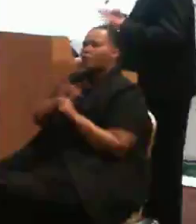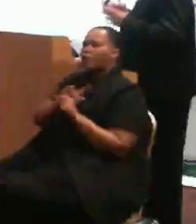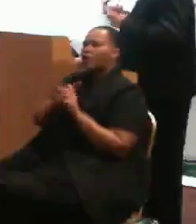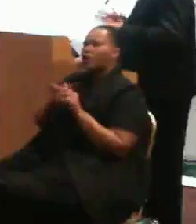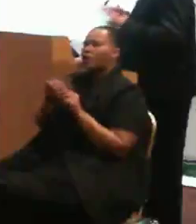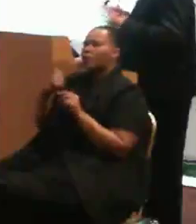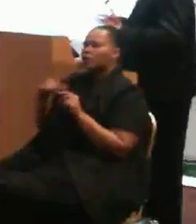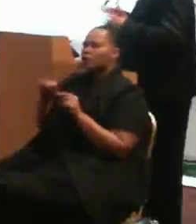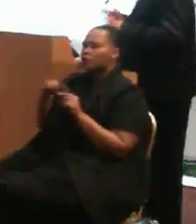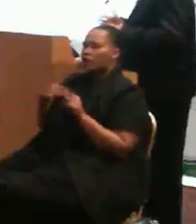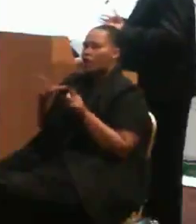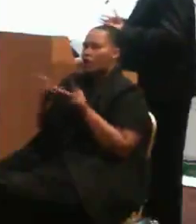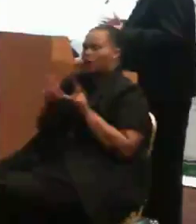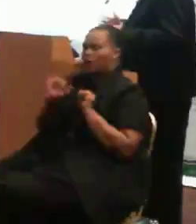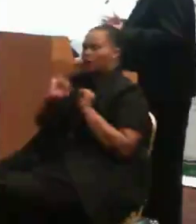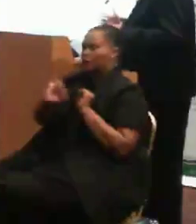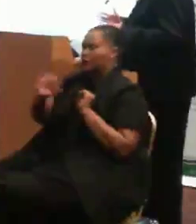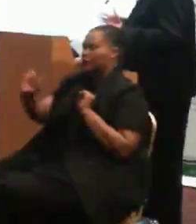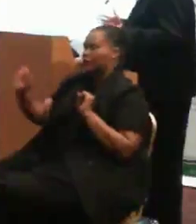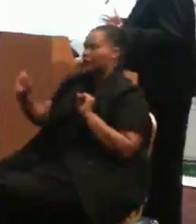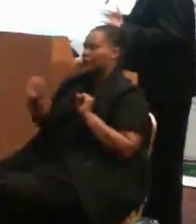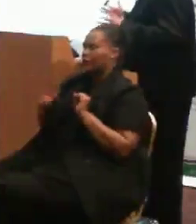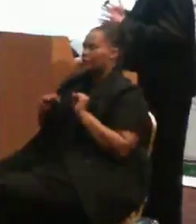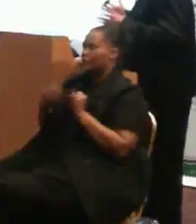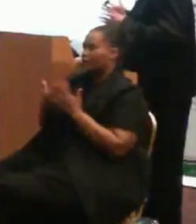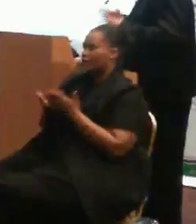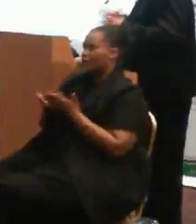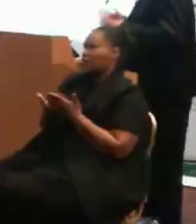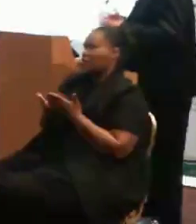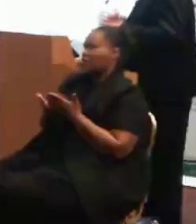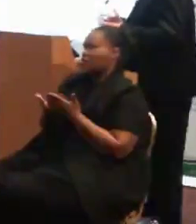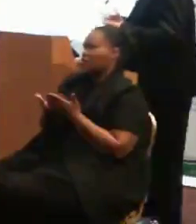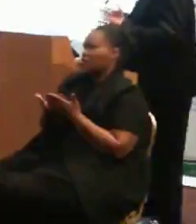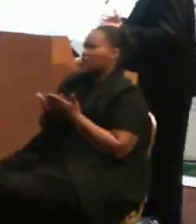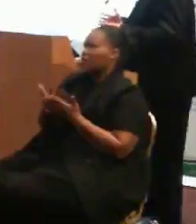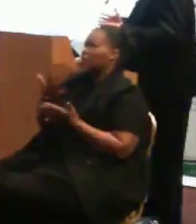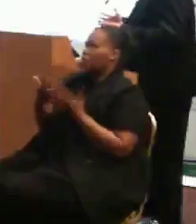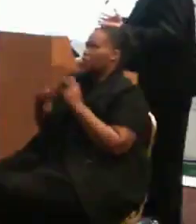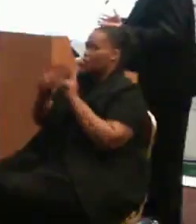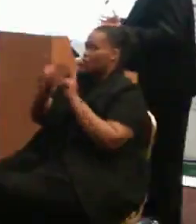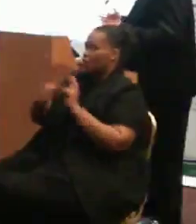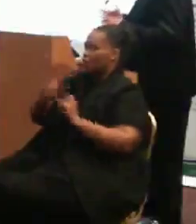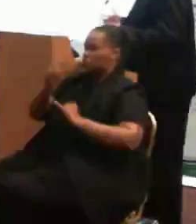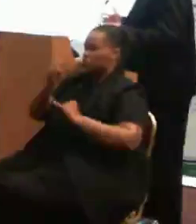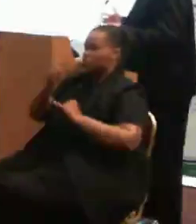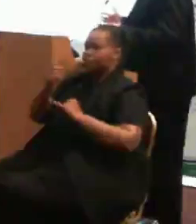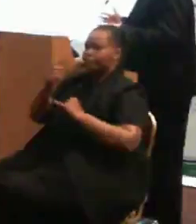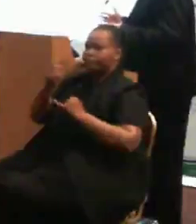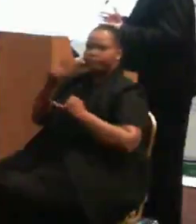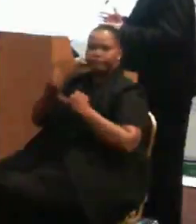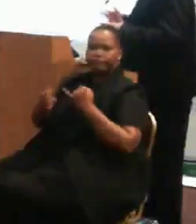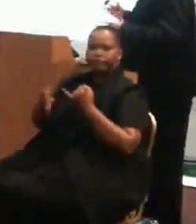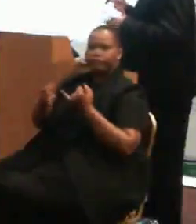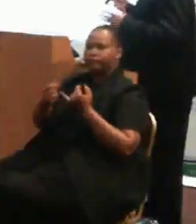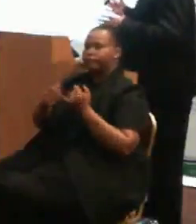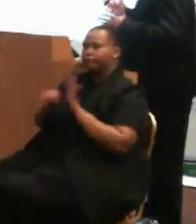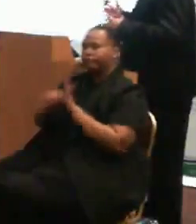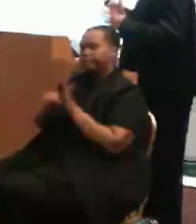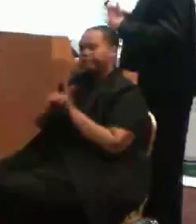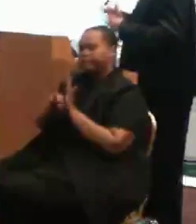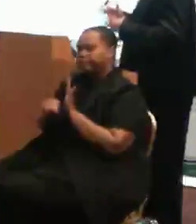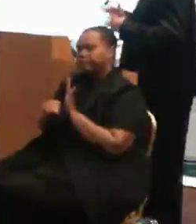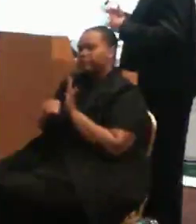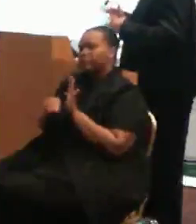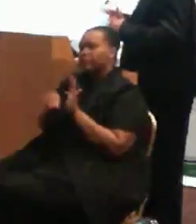municipality has a separate license agreement, so that if there's the misdemeanors by Eskom or the municipality,